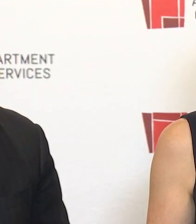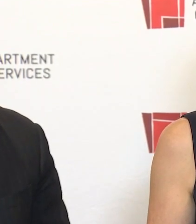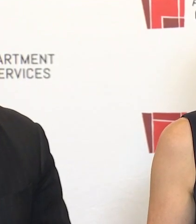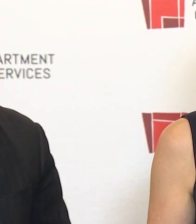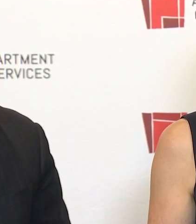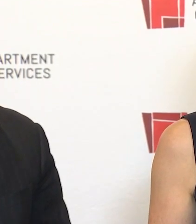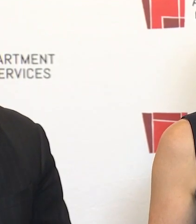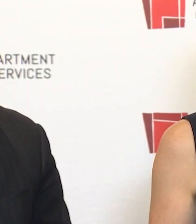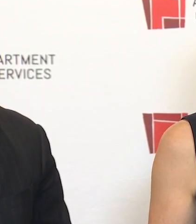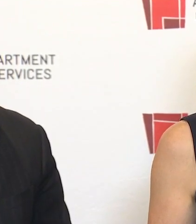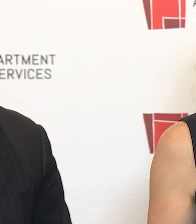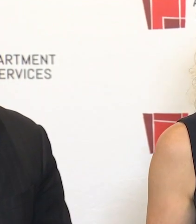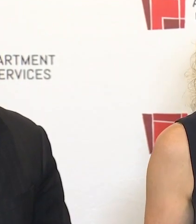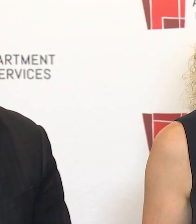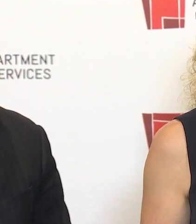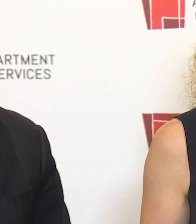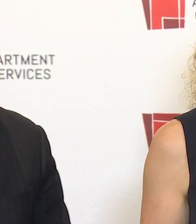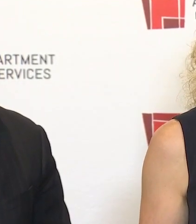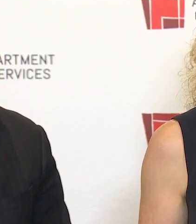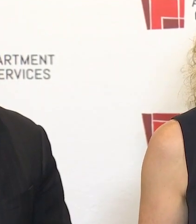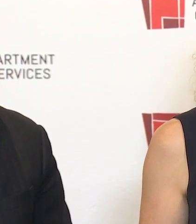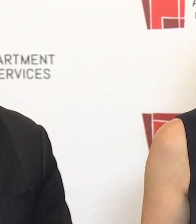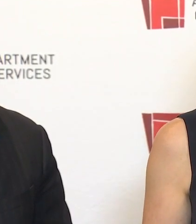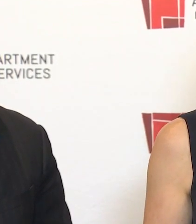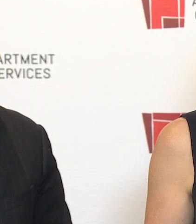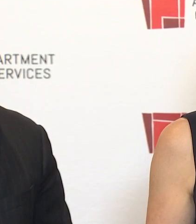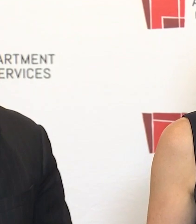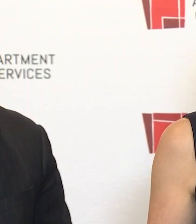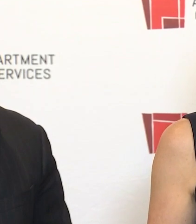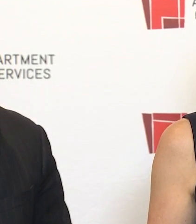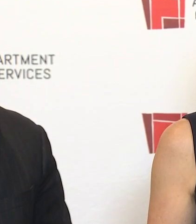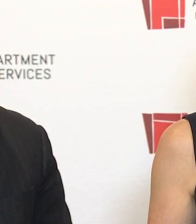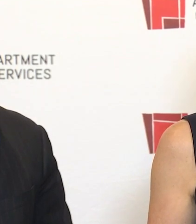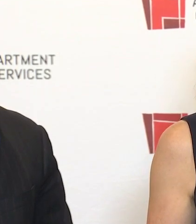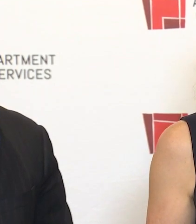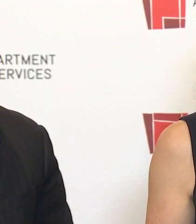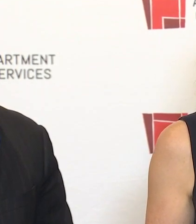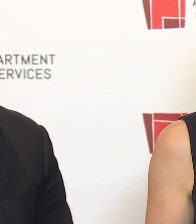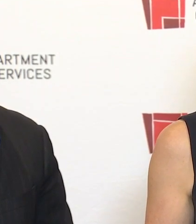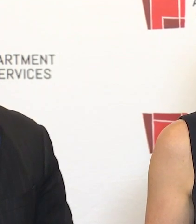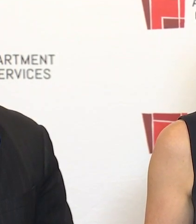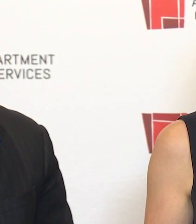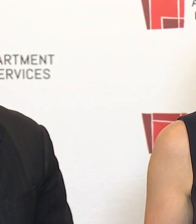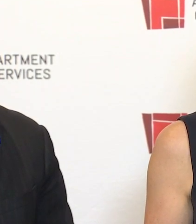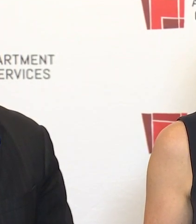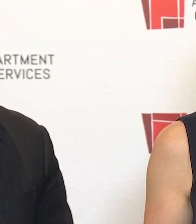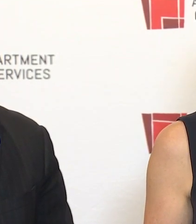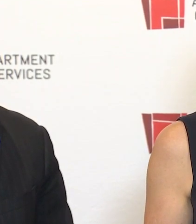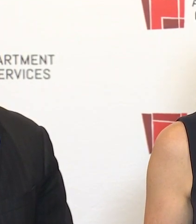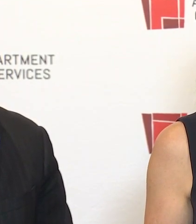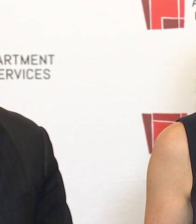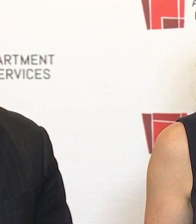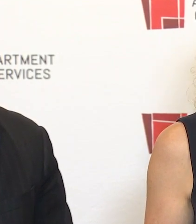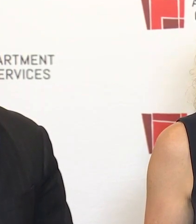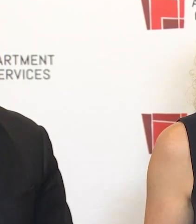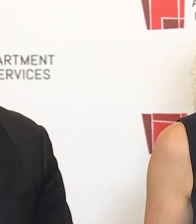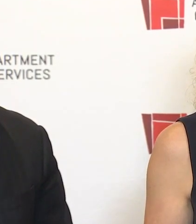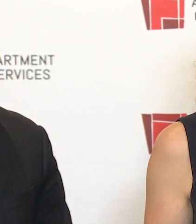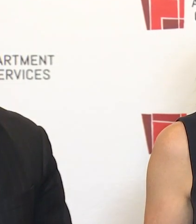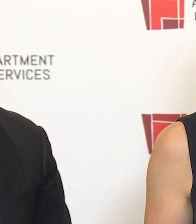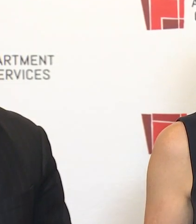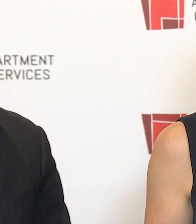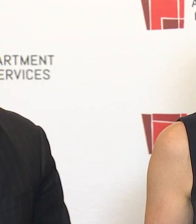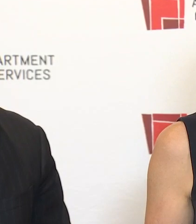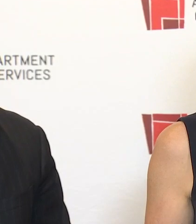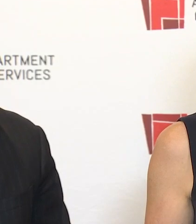of the Arizona Healthcare Association. My team has been working nonstop in response to COVID-19 and ensure we keep our